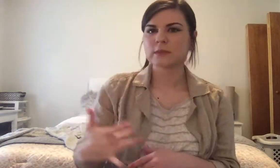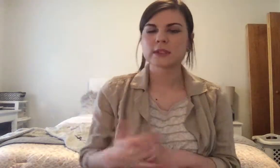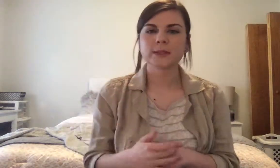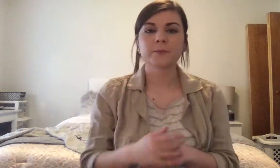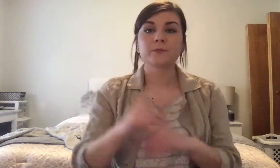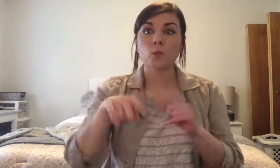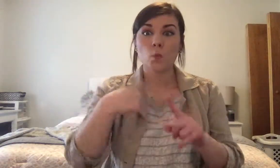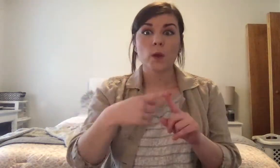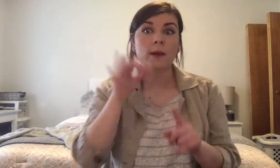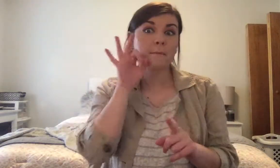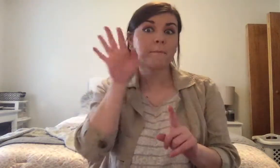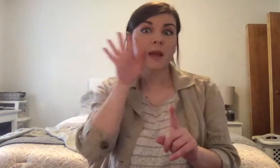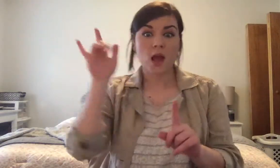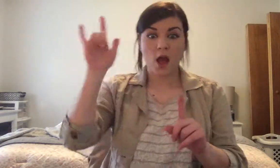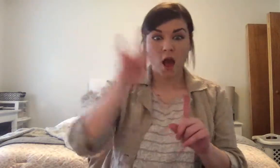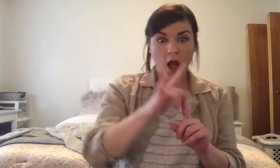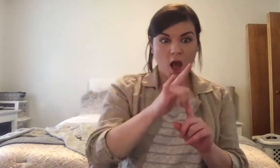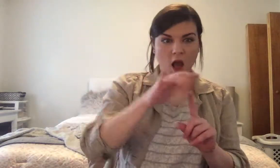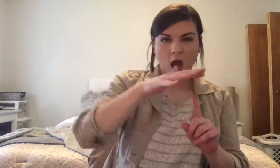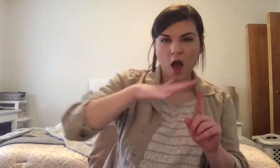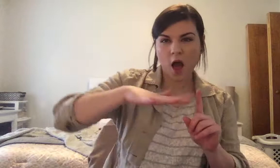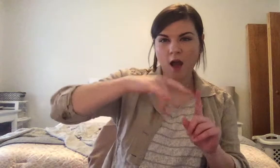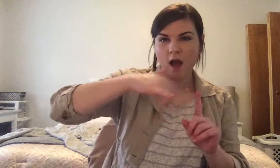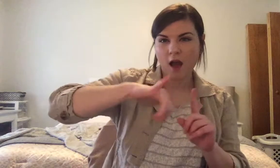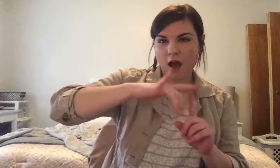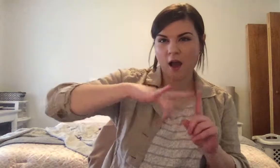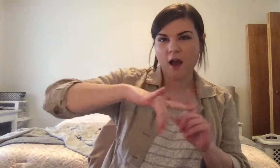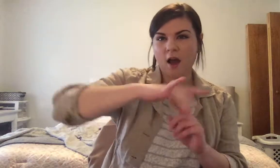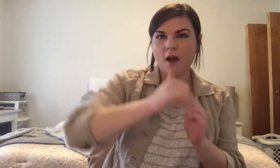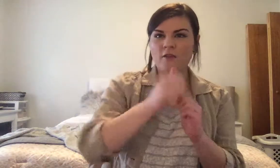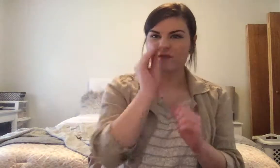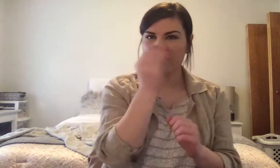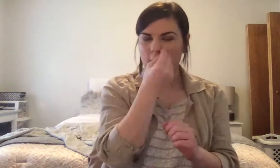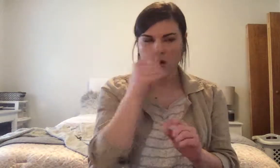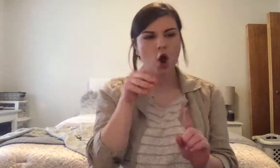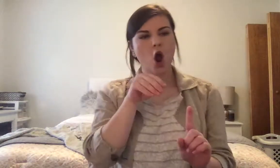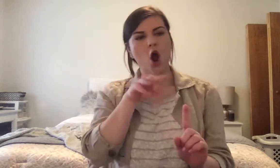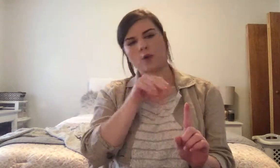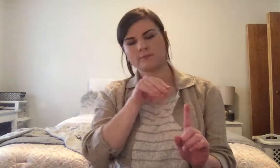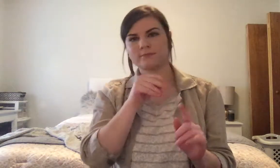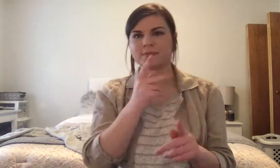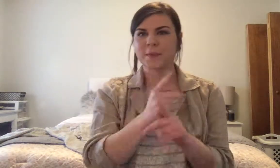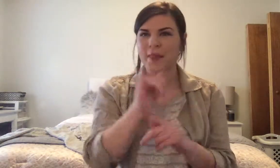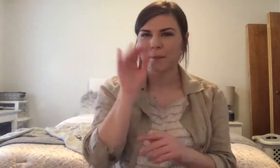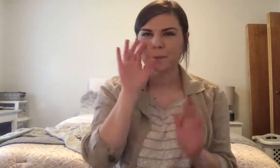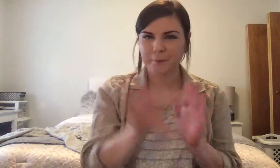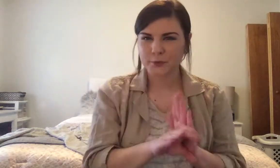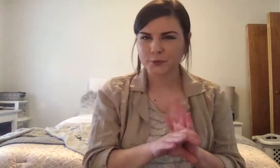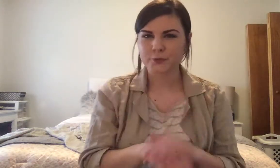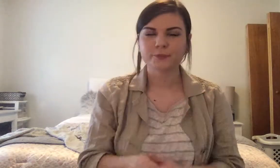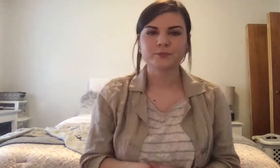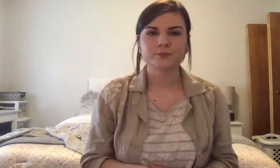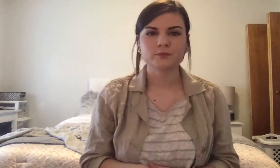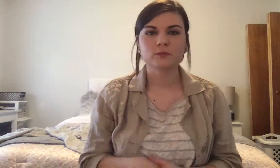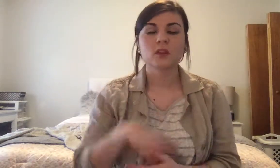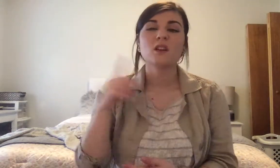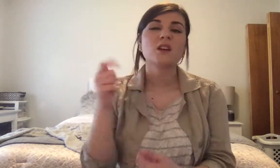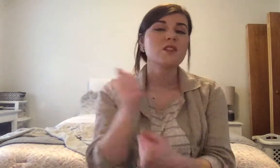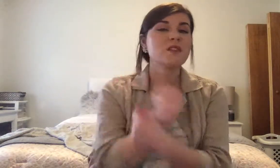the sunflower, he would take the photograph. And he also loved photographing lightning,